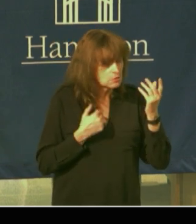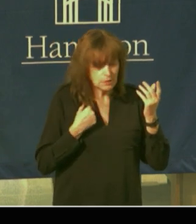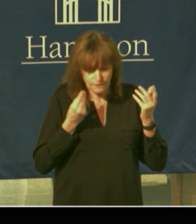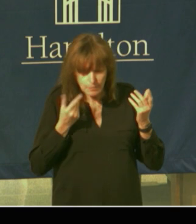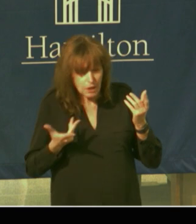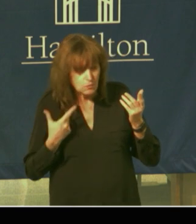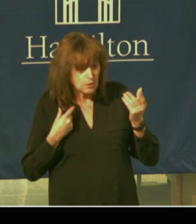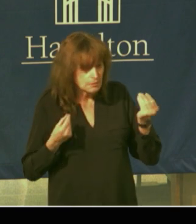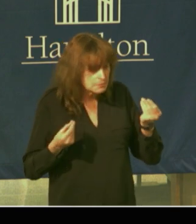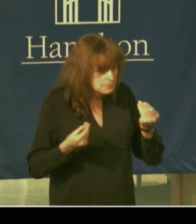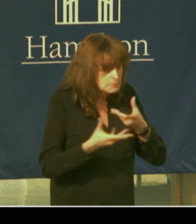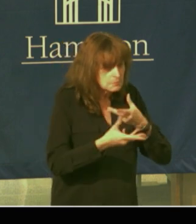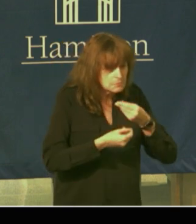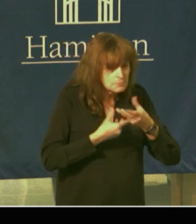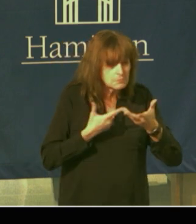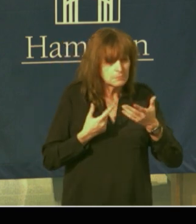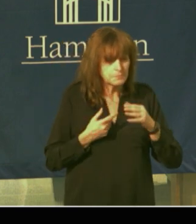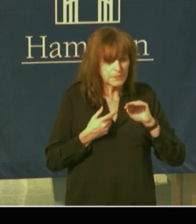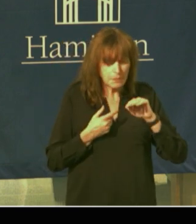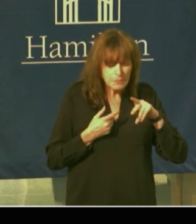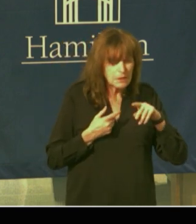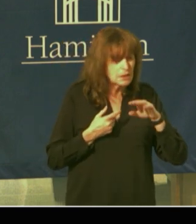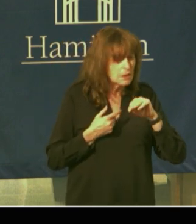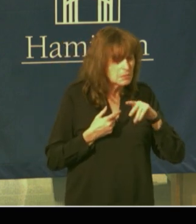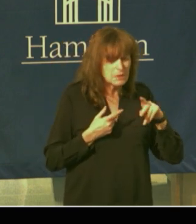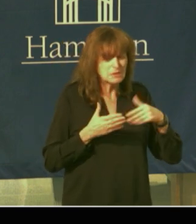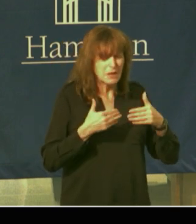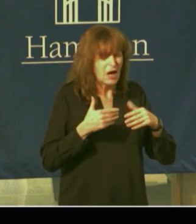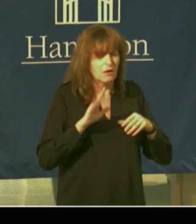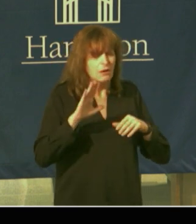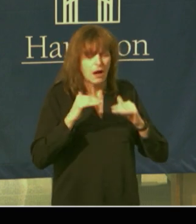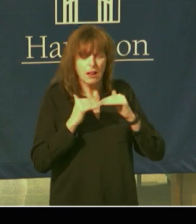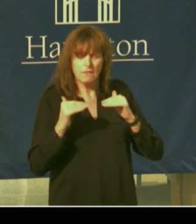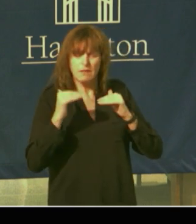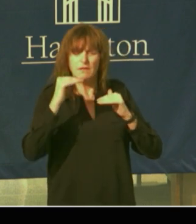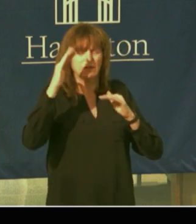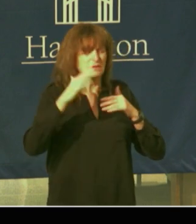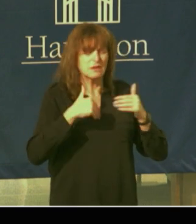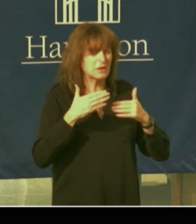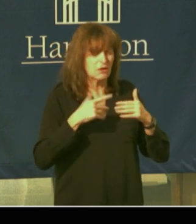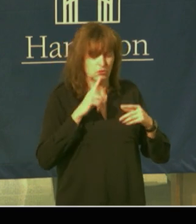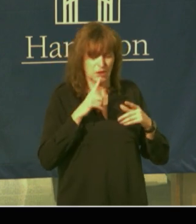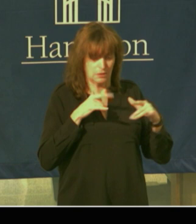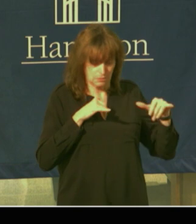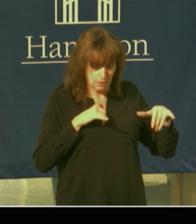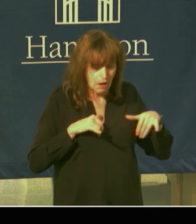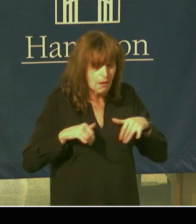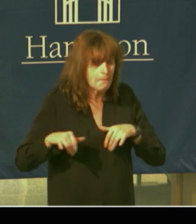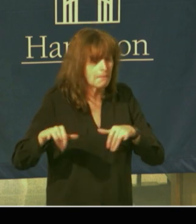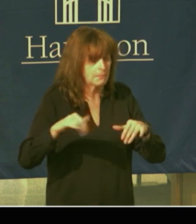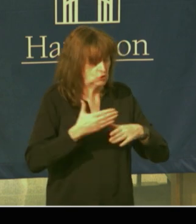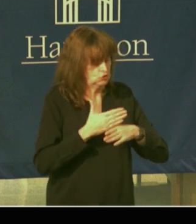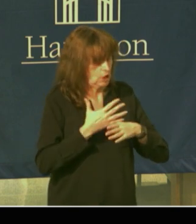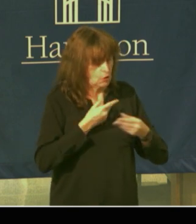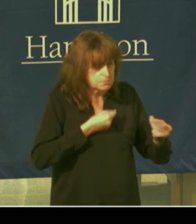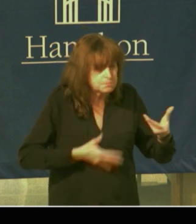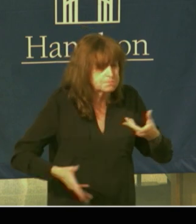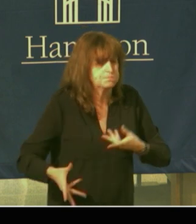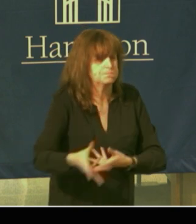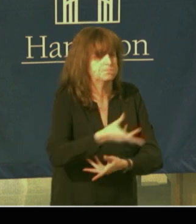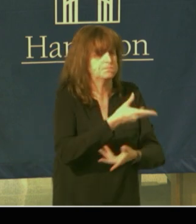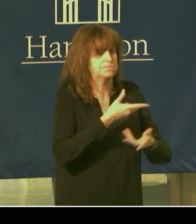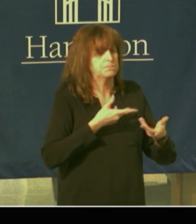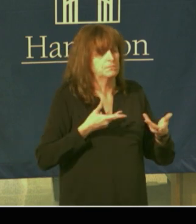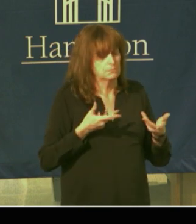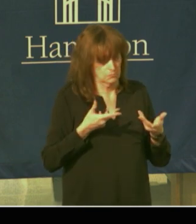no matter what their stripe is. And so they're all in the know. And so we're also taking a broader community approach to make sure that we're